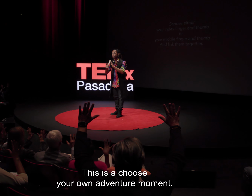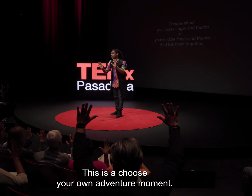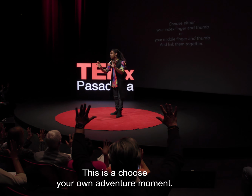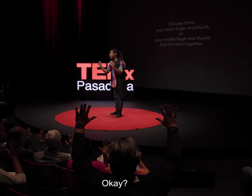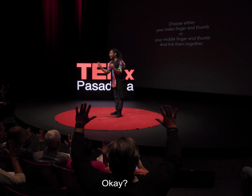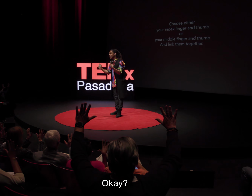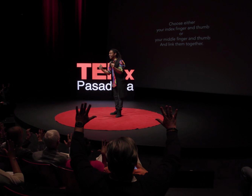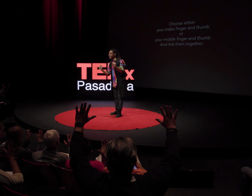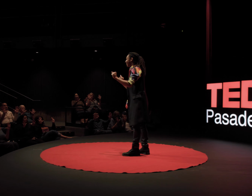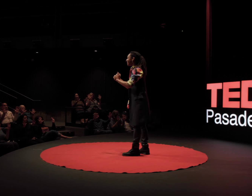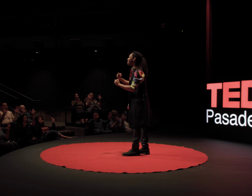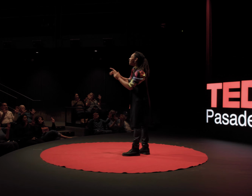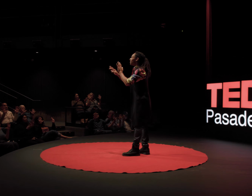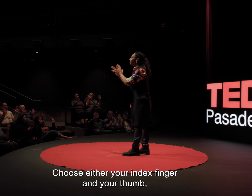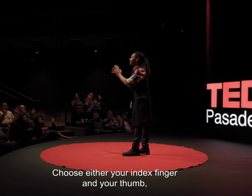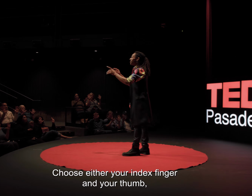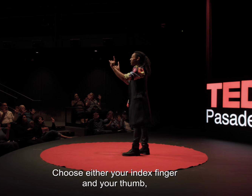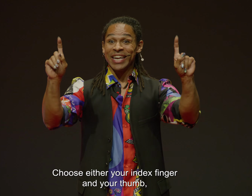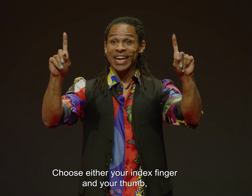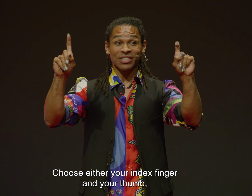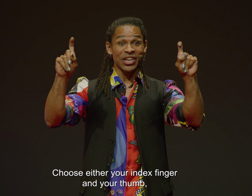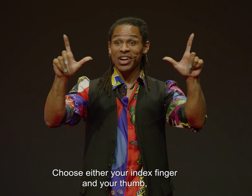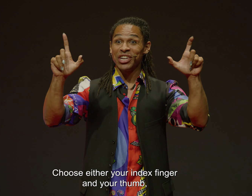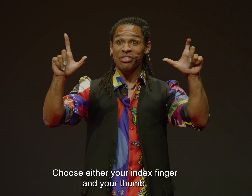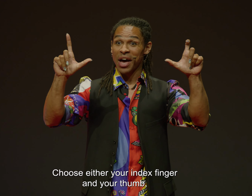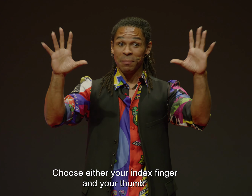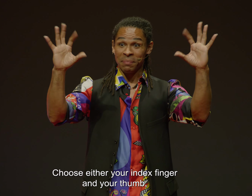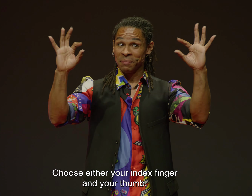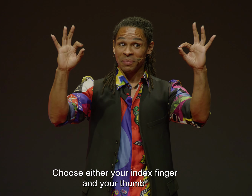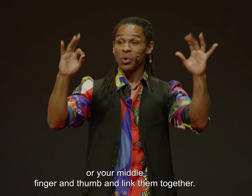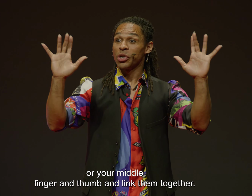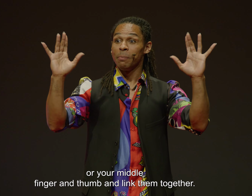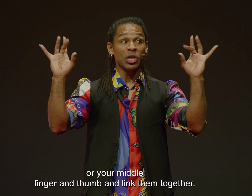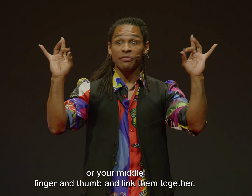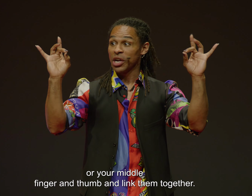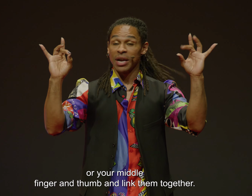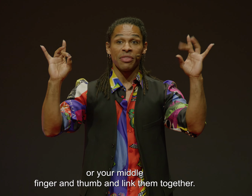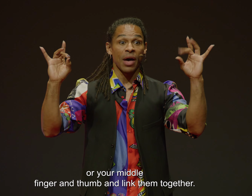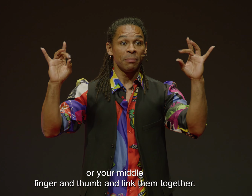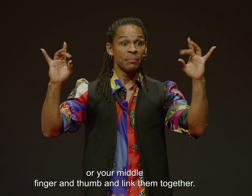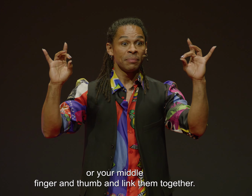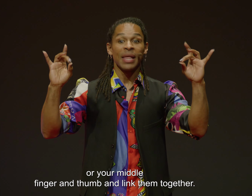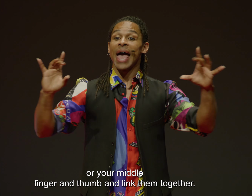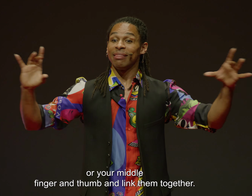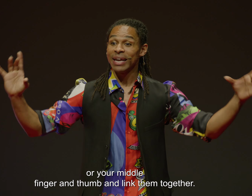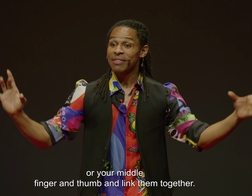moment, okay? Choose either your index finger and your thumb, or your middle finger and thumb, and link